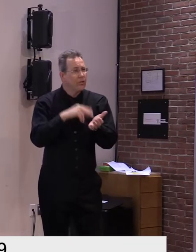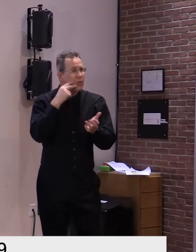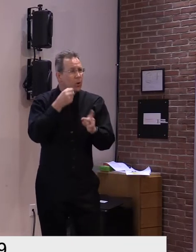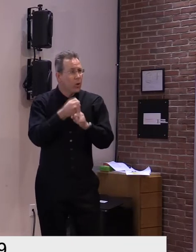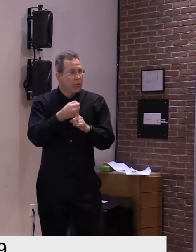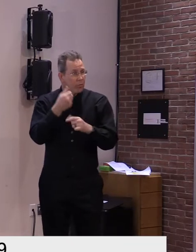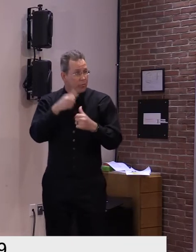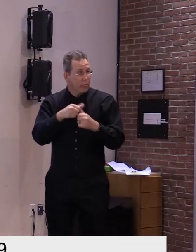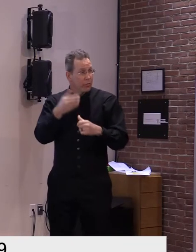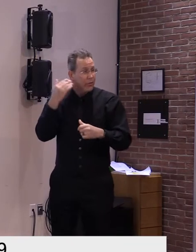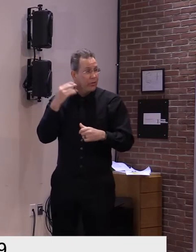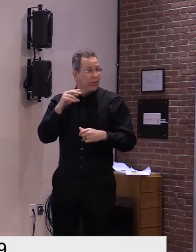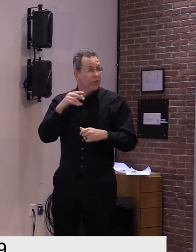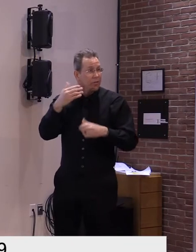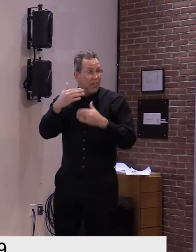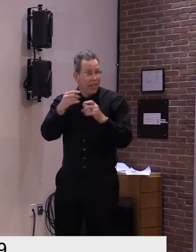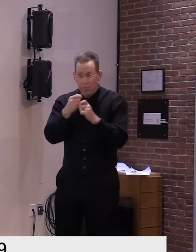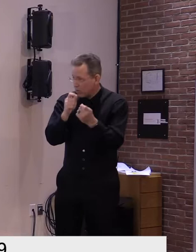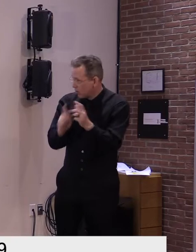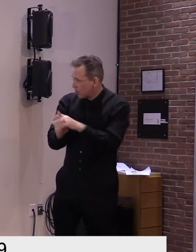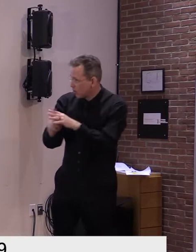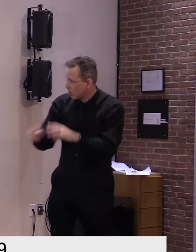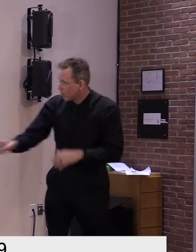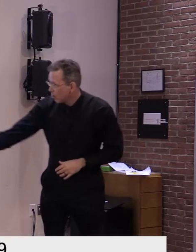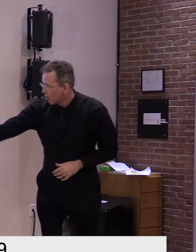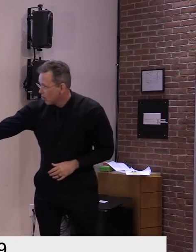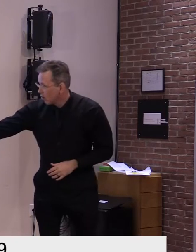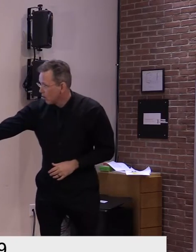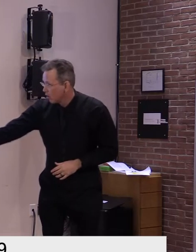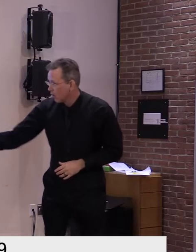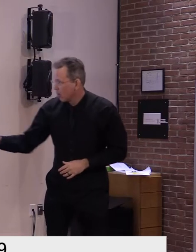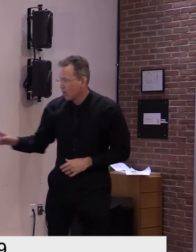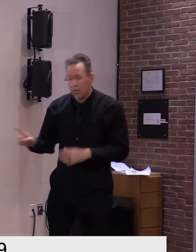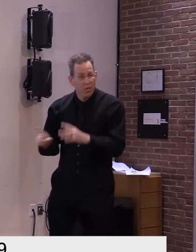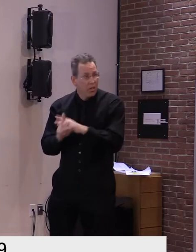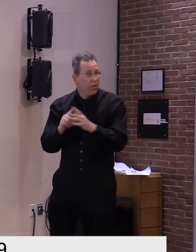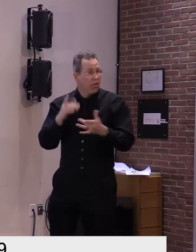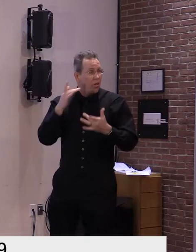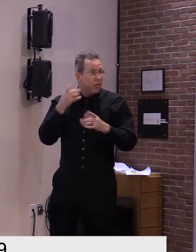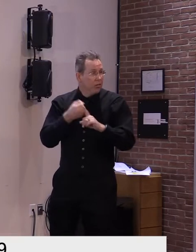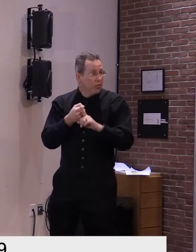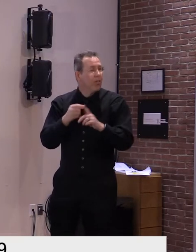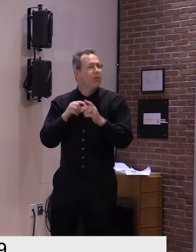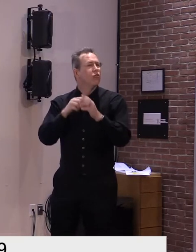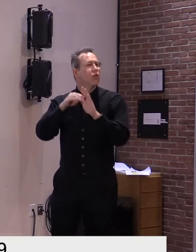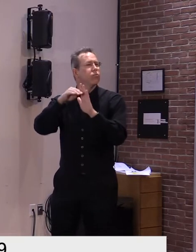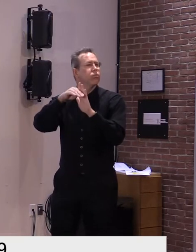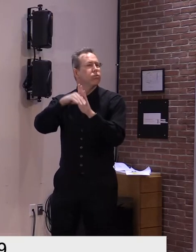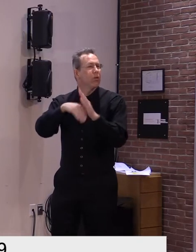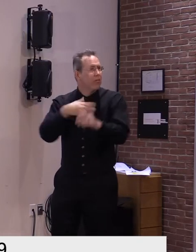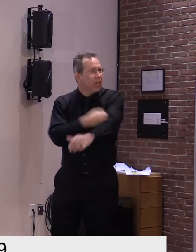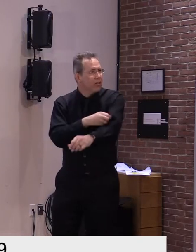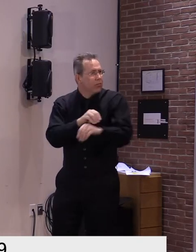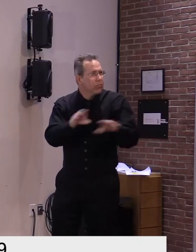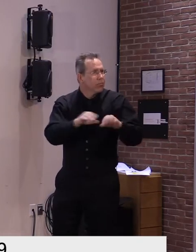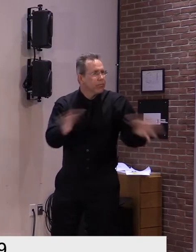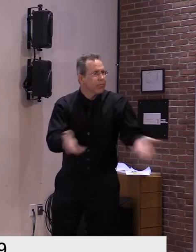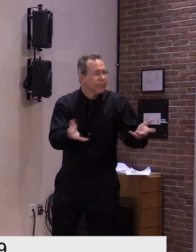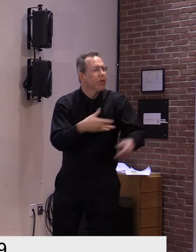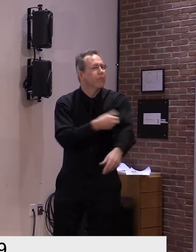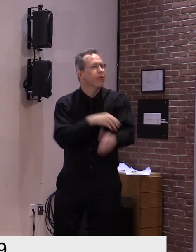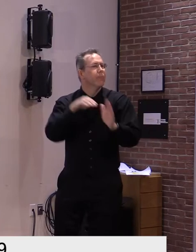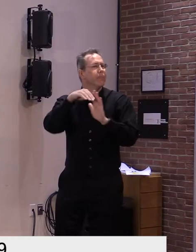now significantly decreased, with our statewide numbers continuing to remain high. In fact, we've only reported